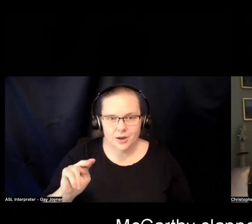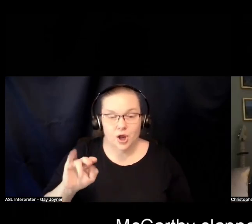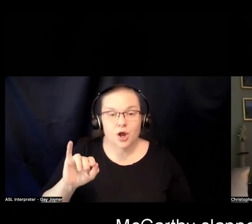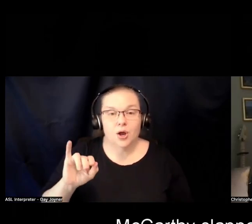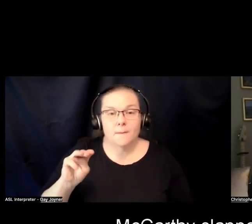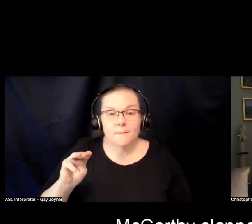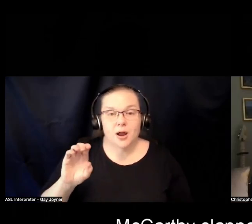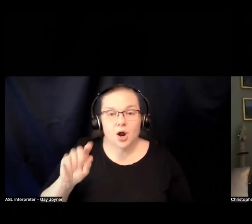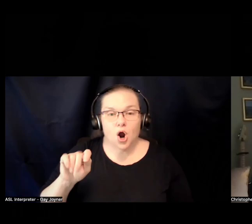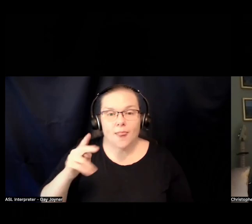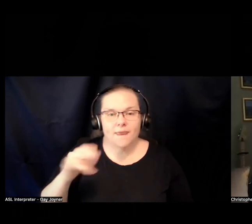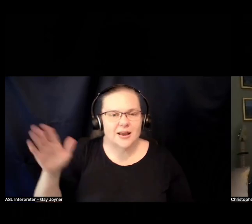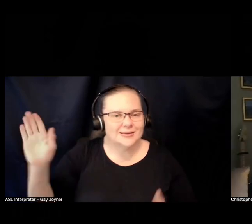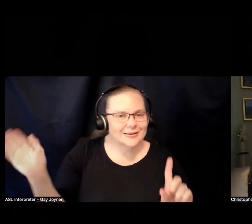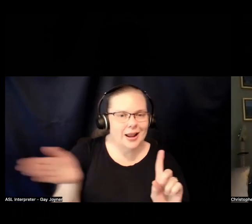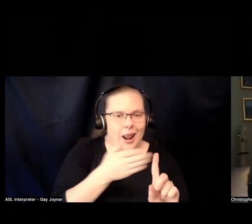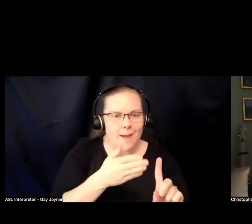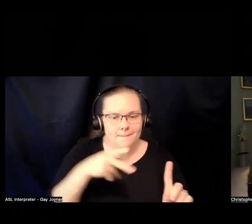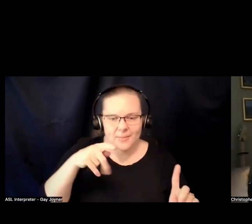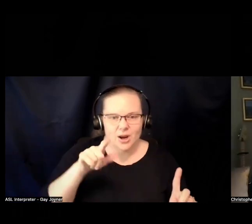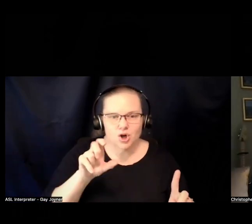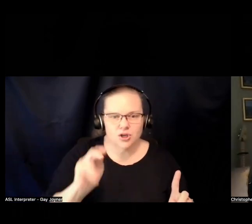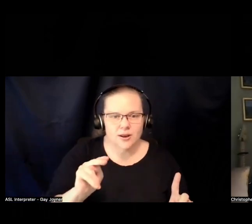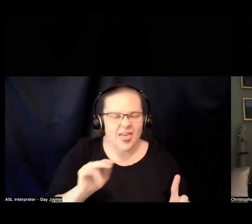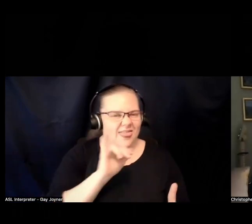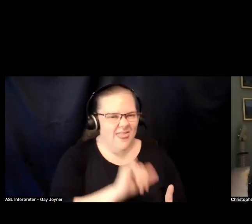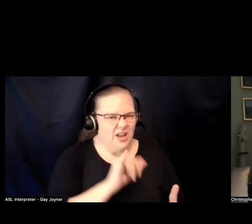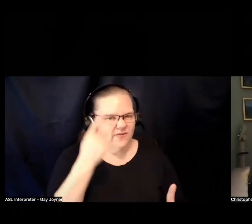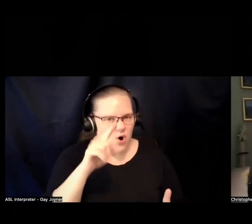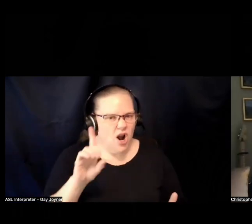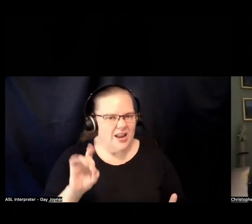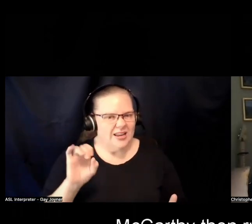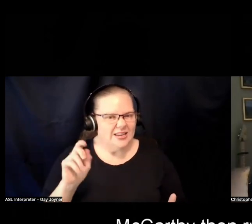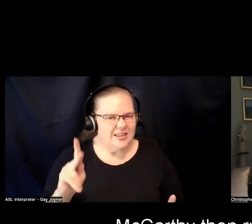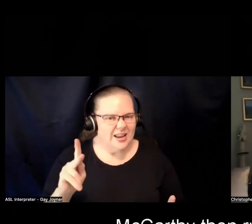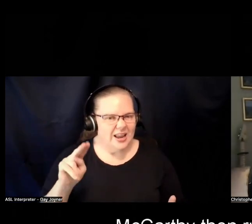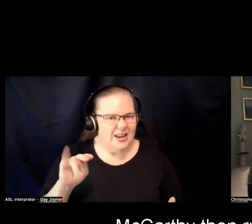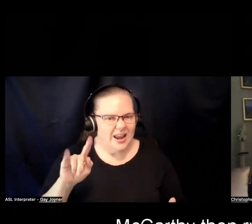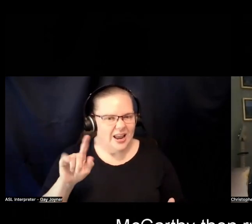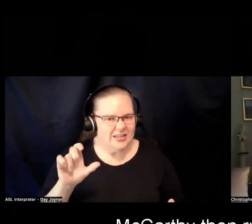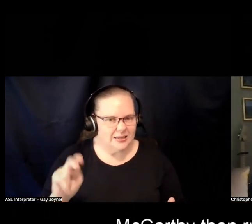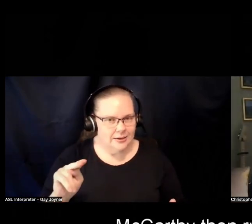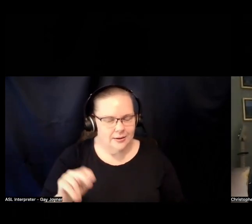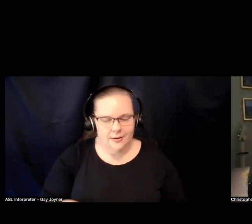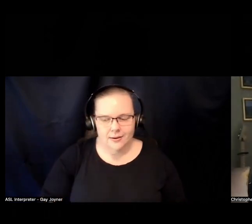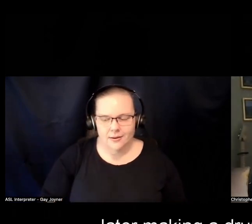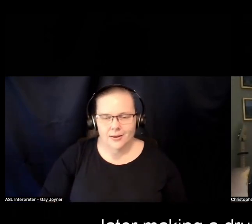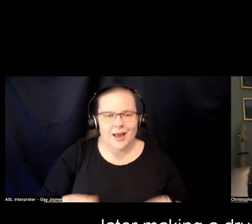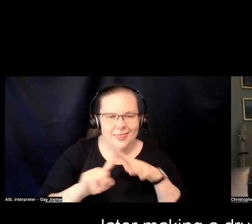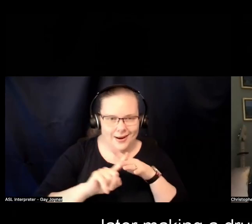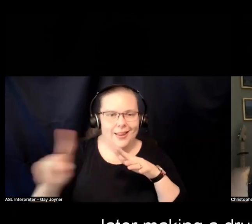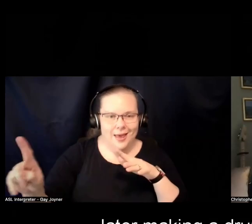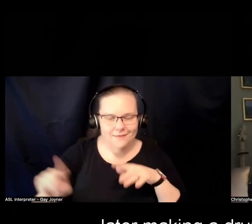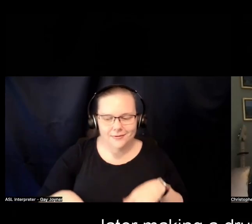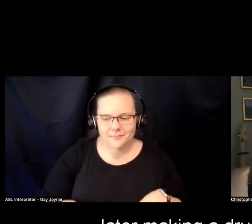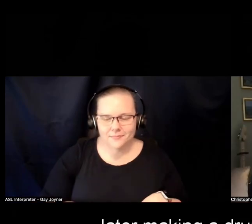Pearson hard across the face. That one was for Dick Nixon, he said. McCarthy then rumbled out into the night, later